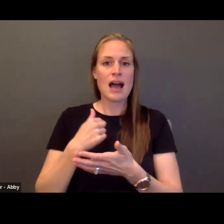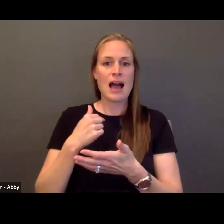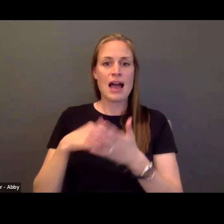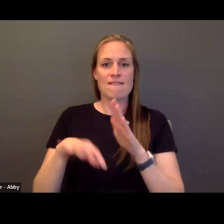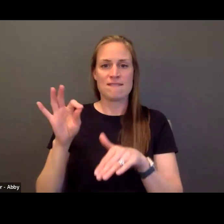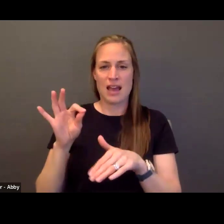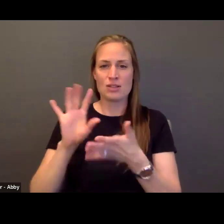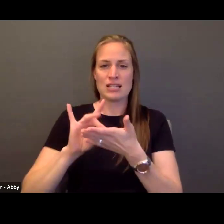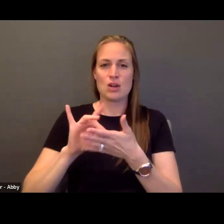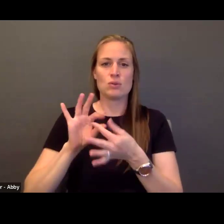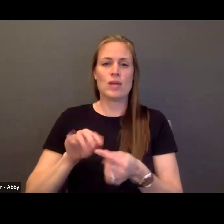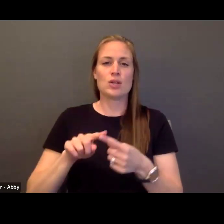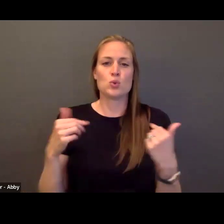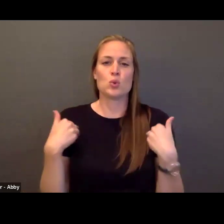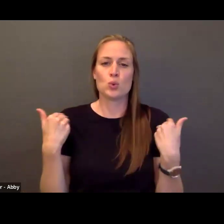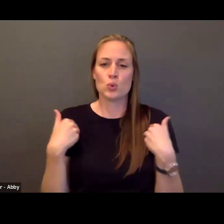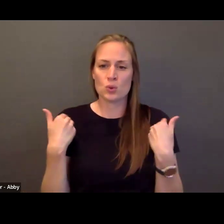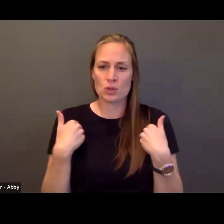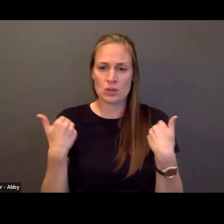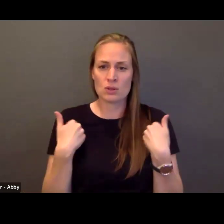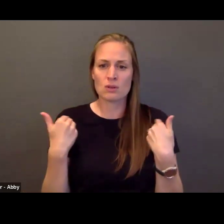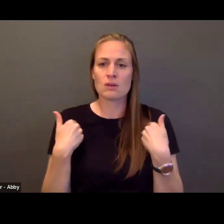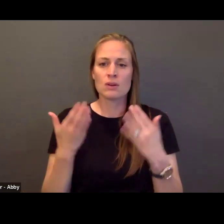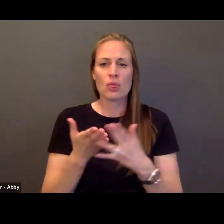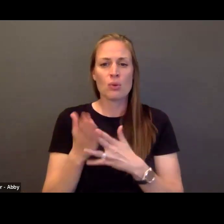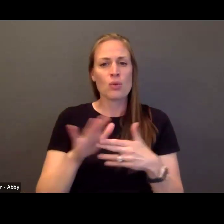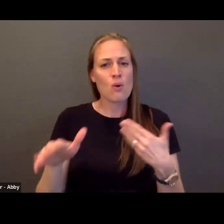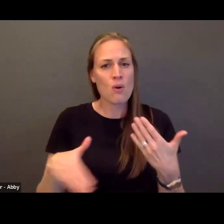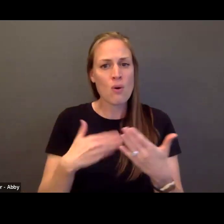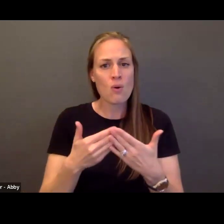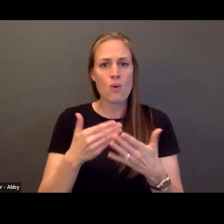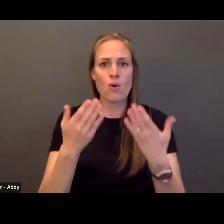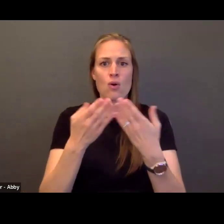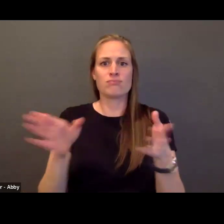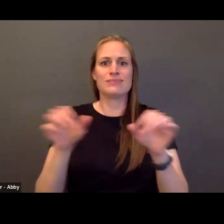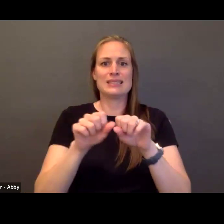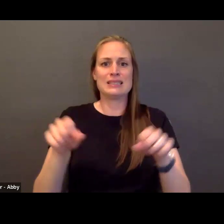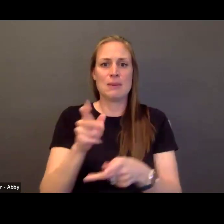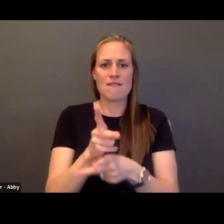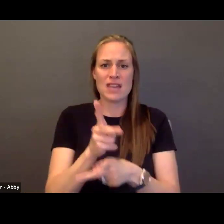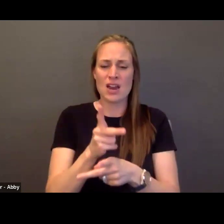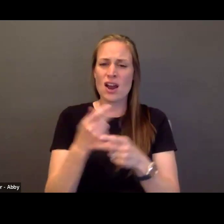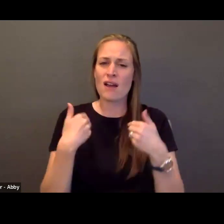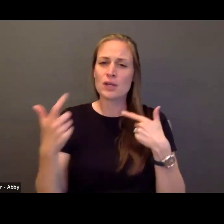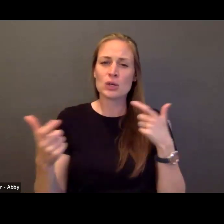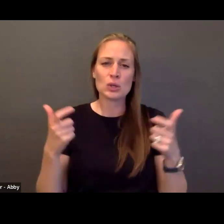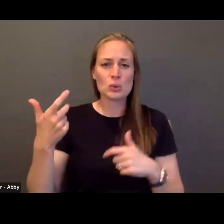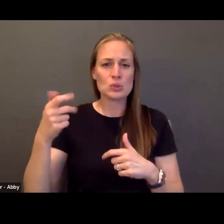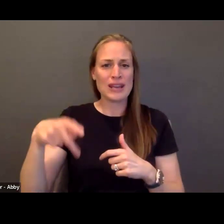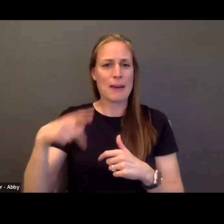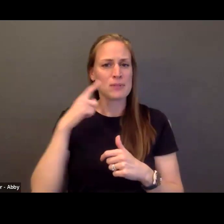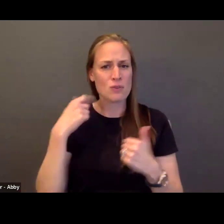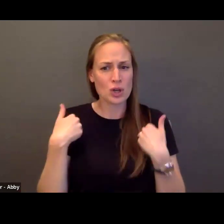entire continuum of care. Yeah. There's a huge gap in youth services when it comes to crisis. Yes, we